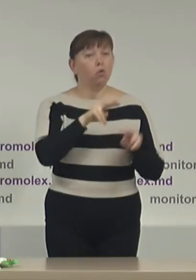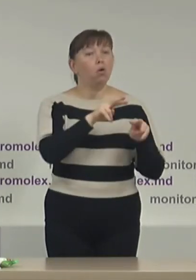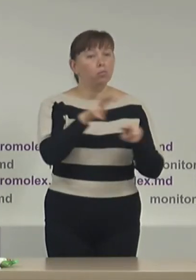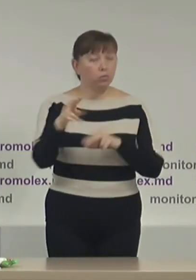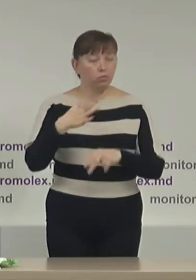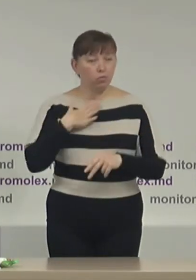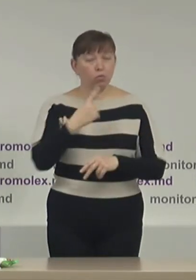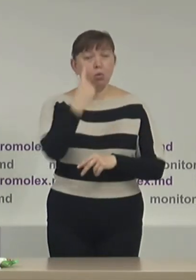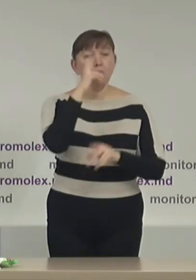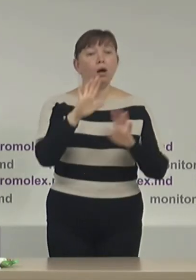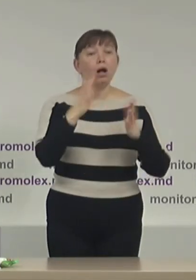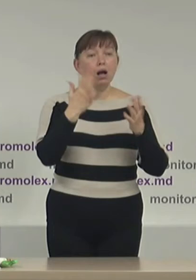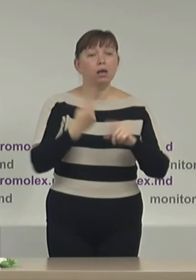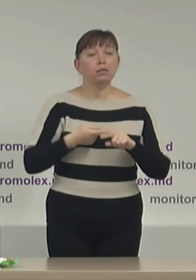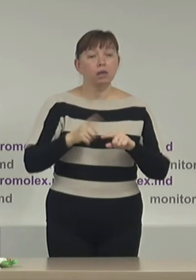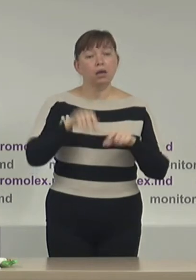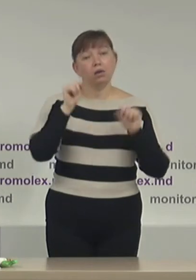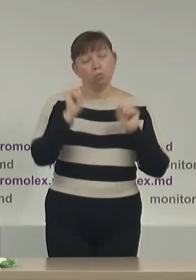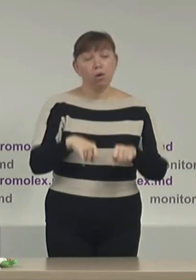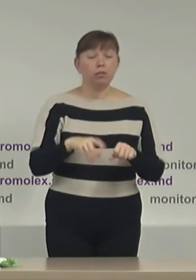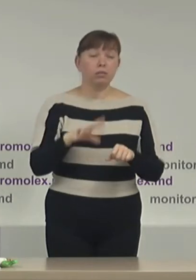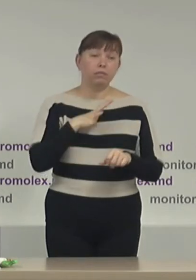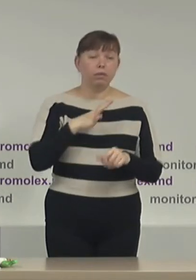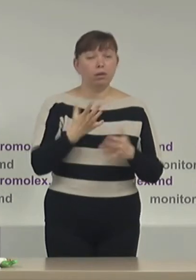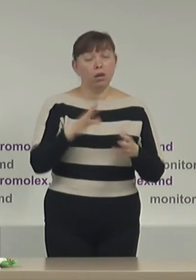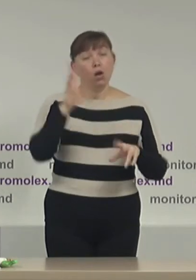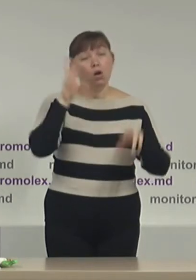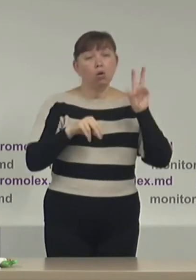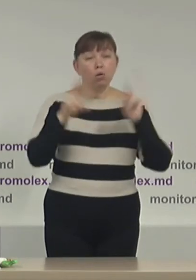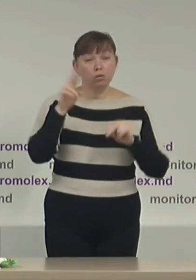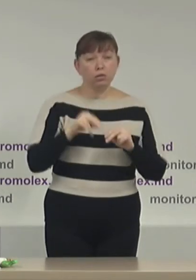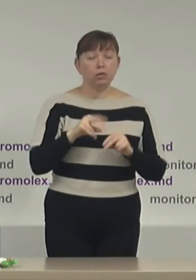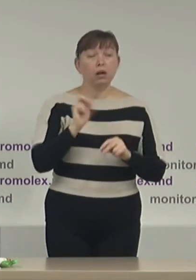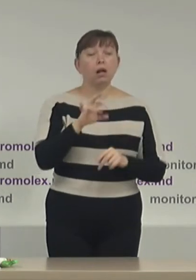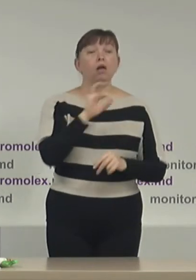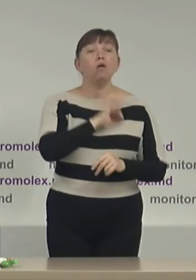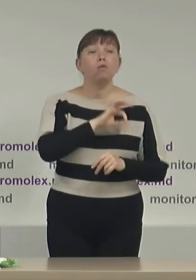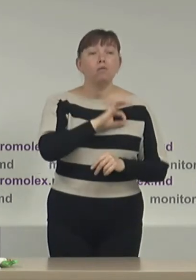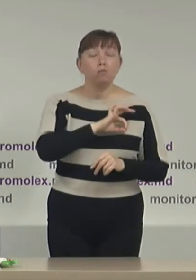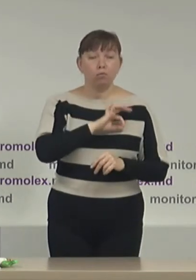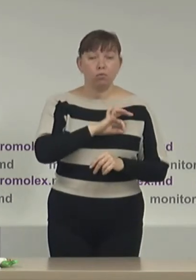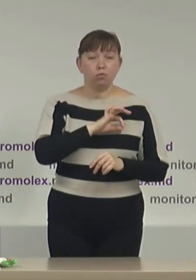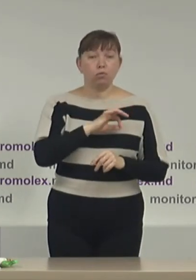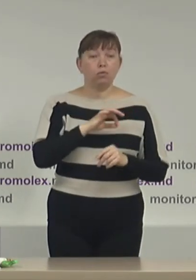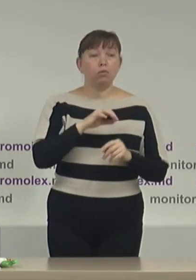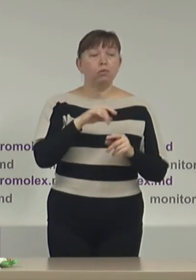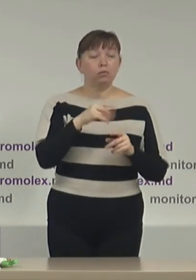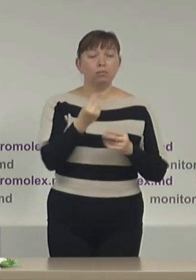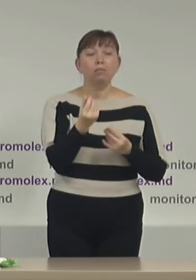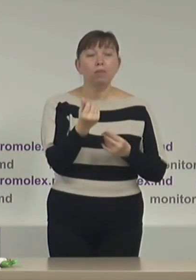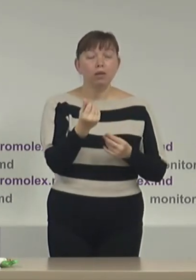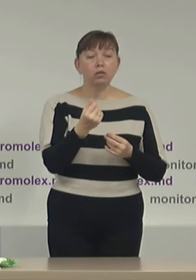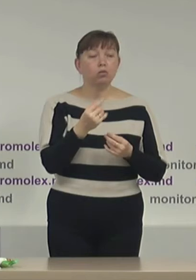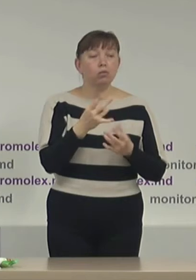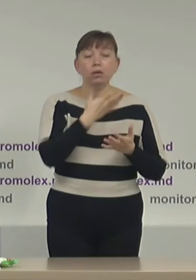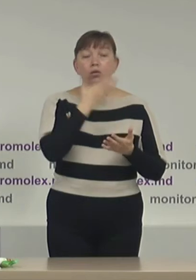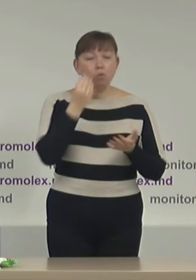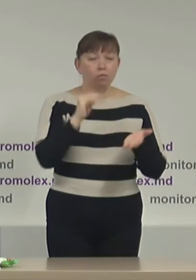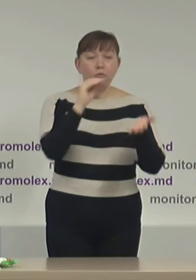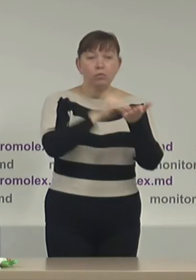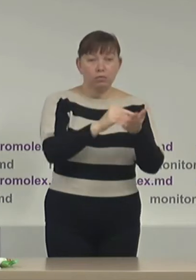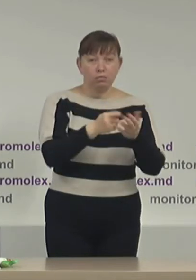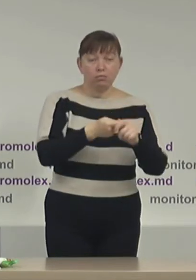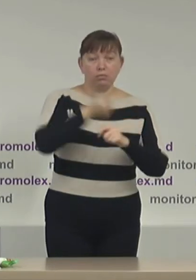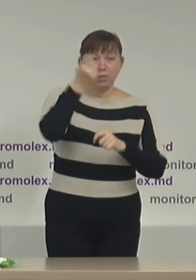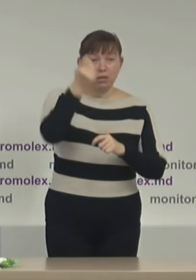Our observers also documented a case that can be regarded as use of